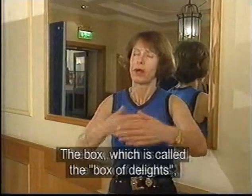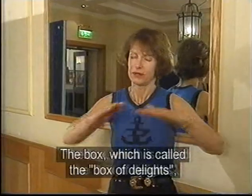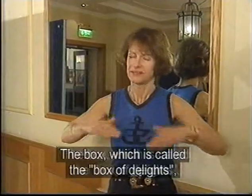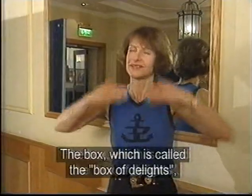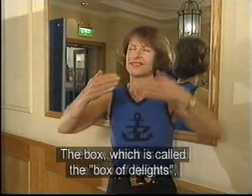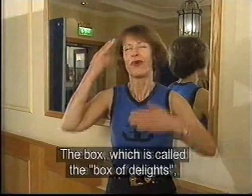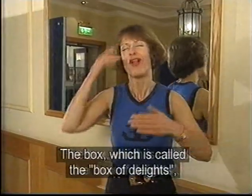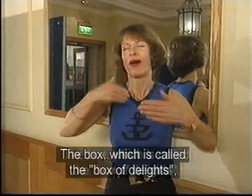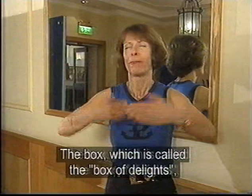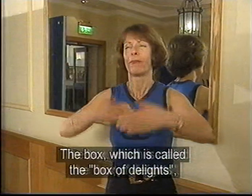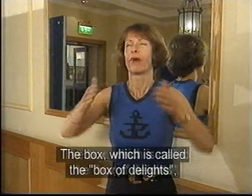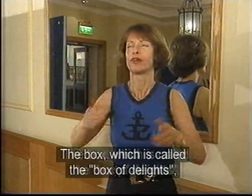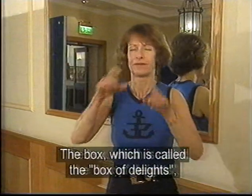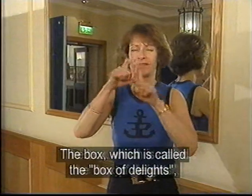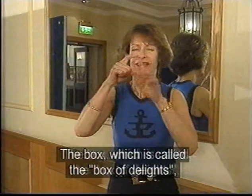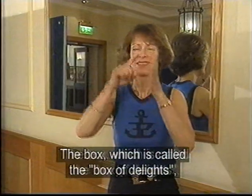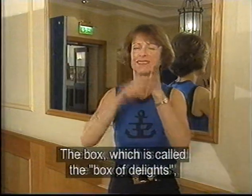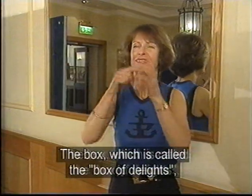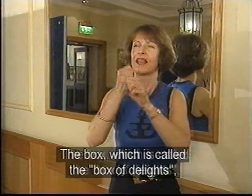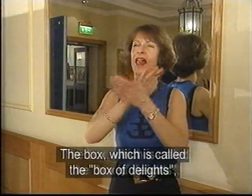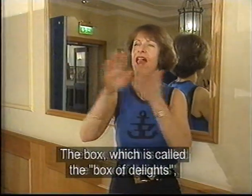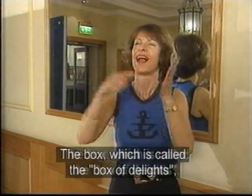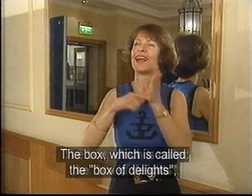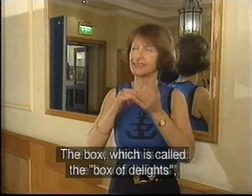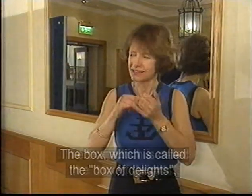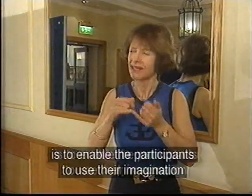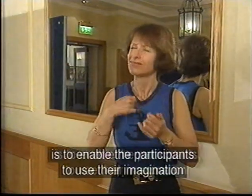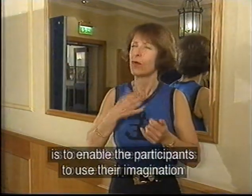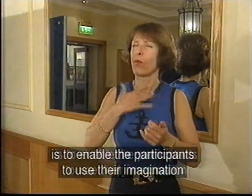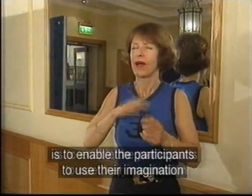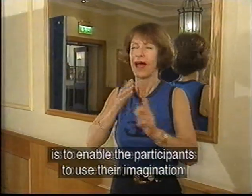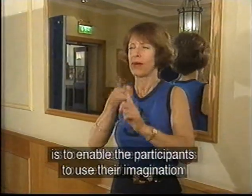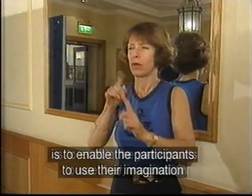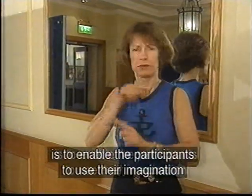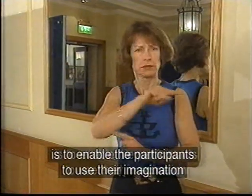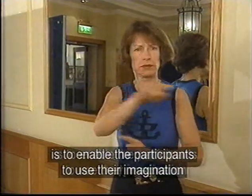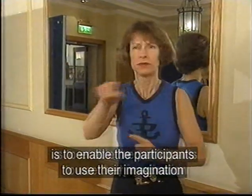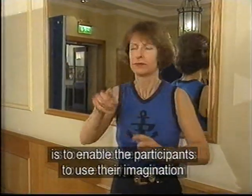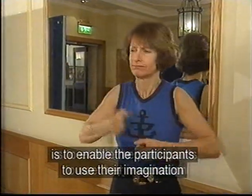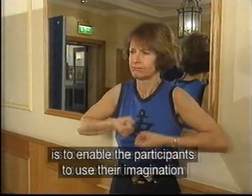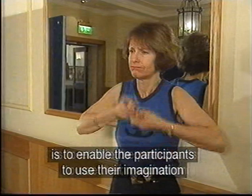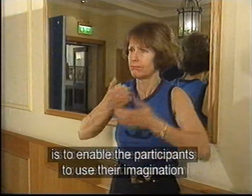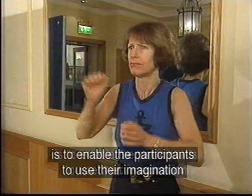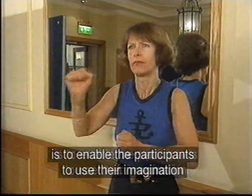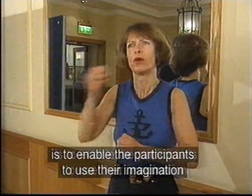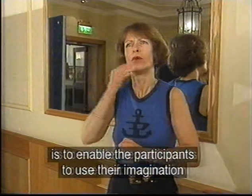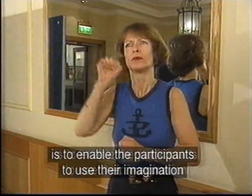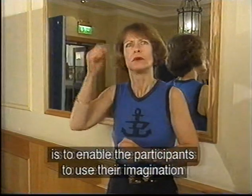The box, which is called the Box of Delights, well, that's to enable the participants to use their imagination to pull out